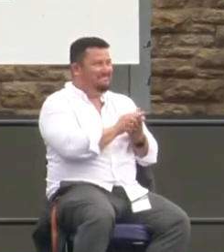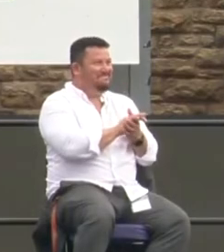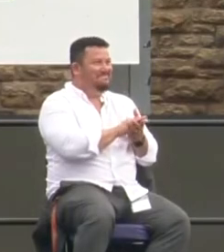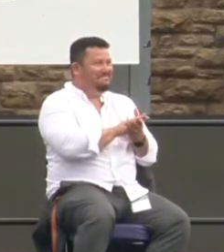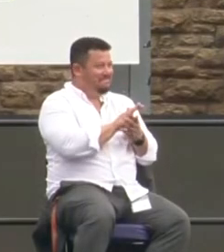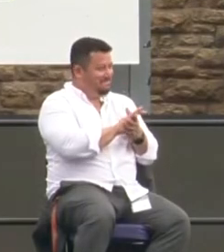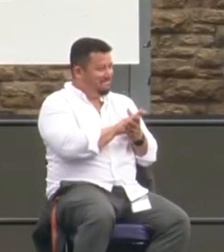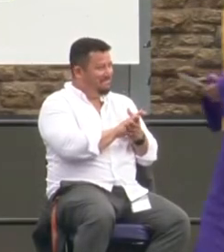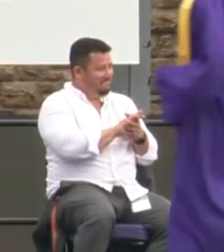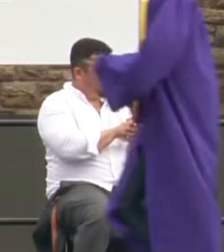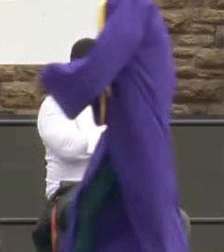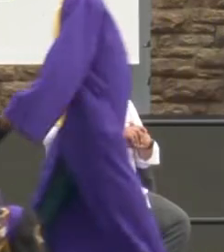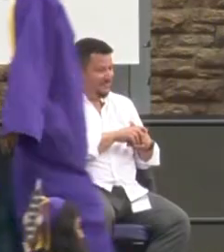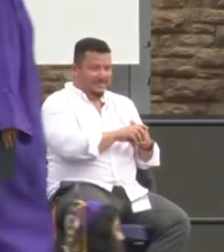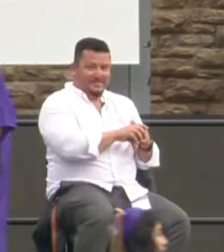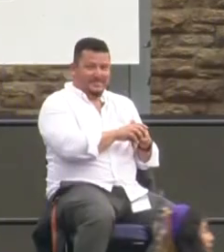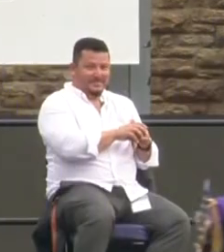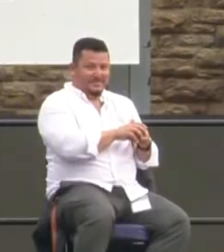Isabella Brownrigg.